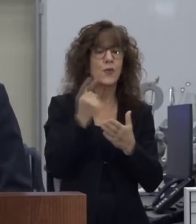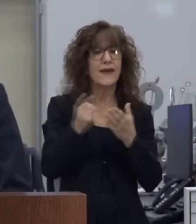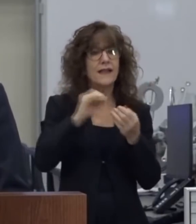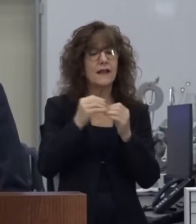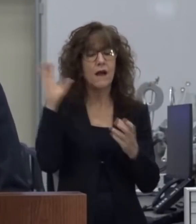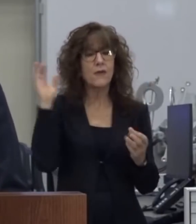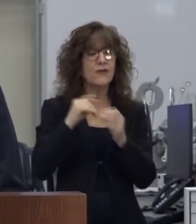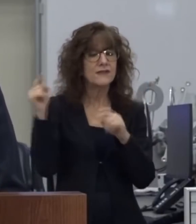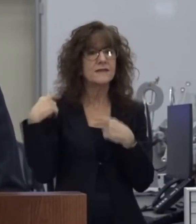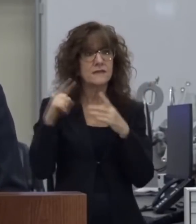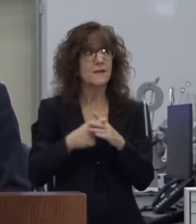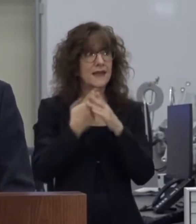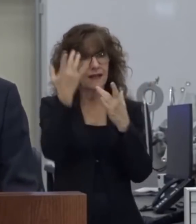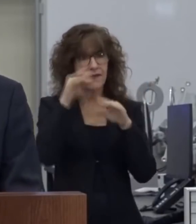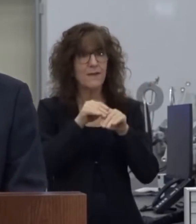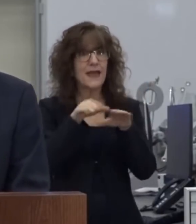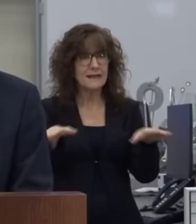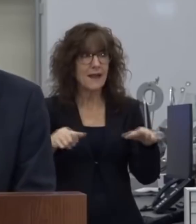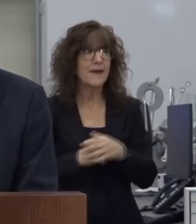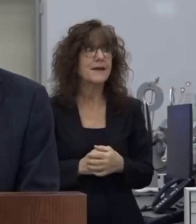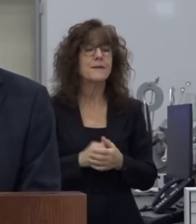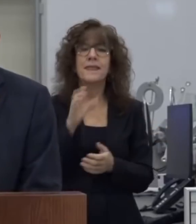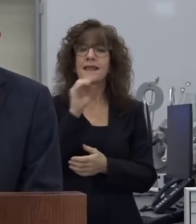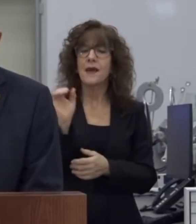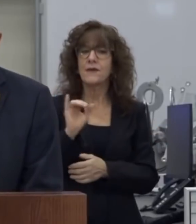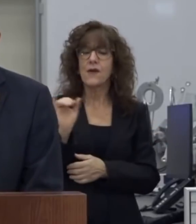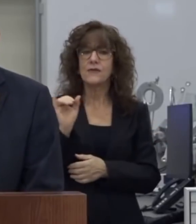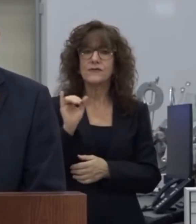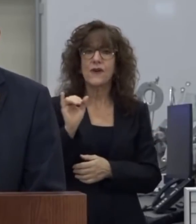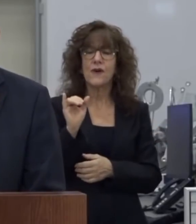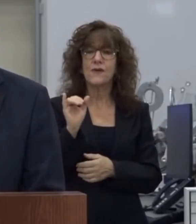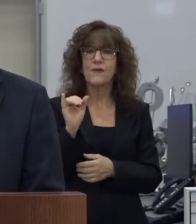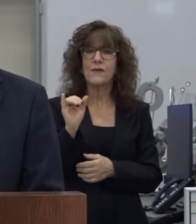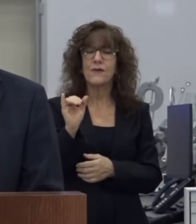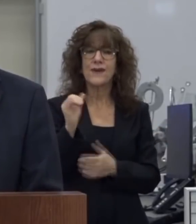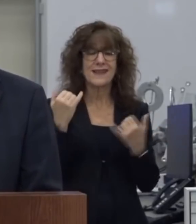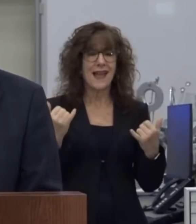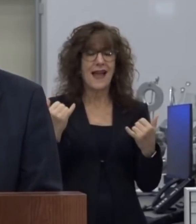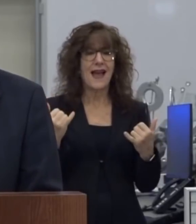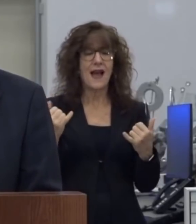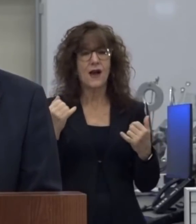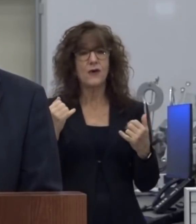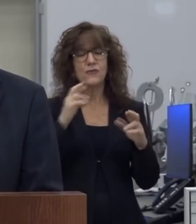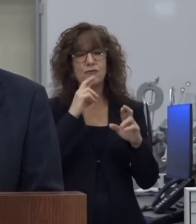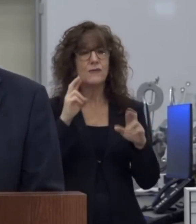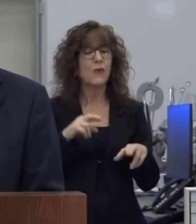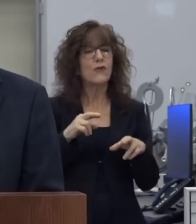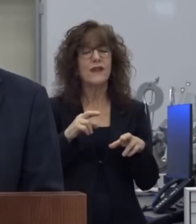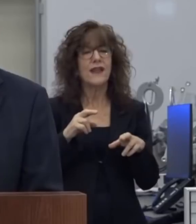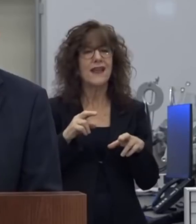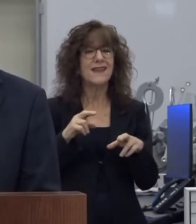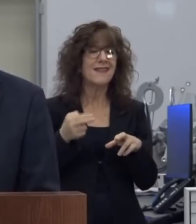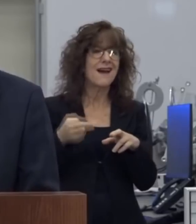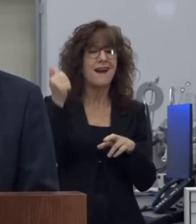the beginning of the pandemic. The county also has now recorded the highest daily